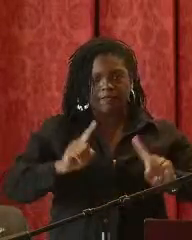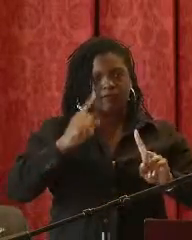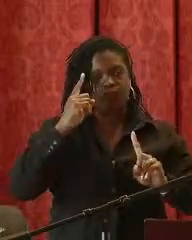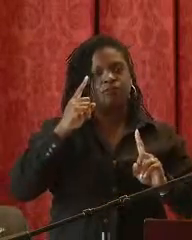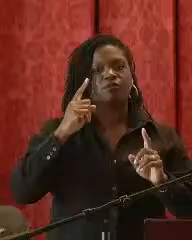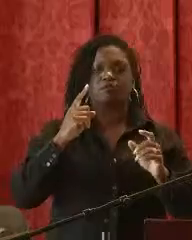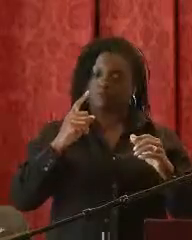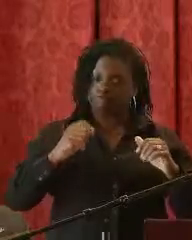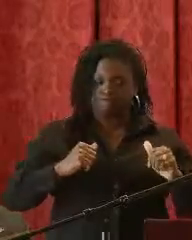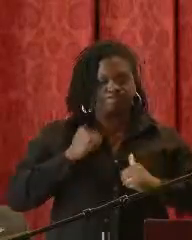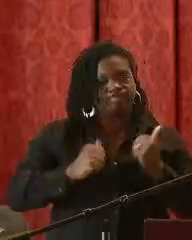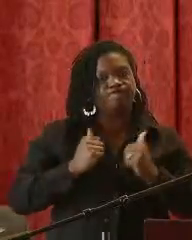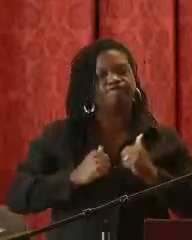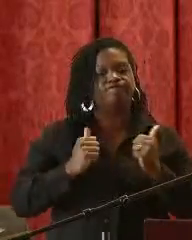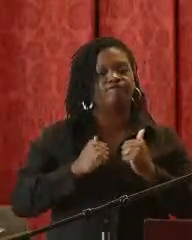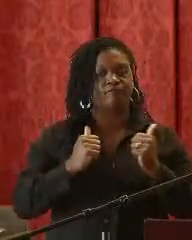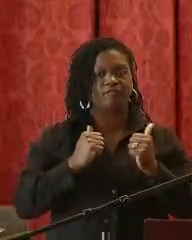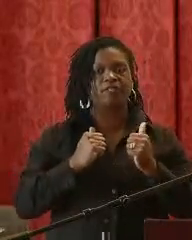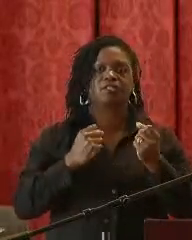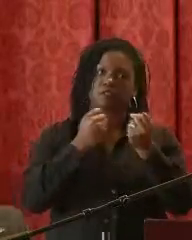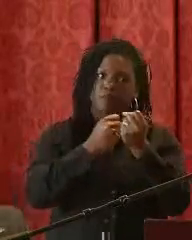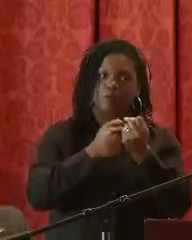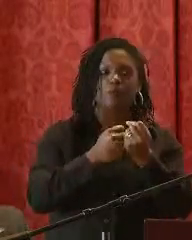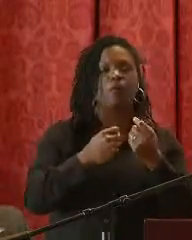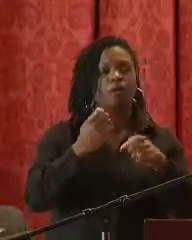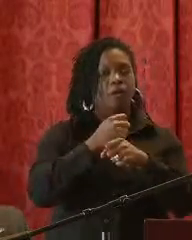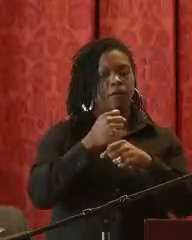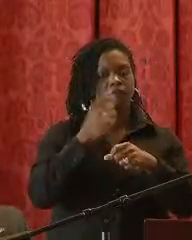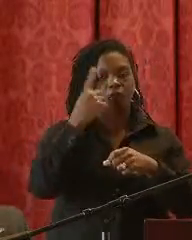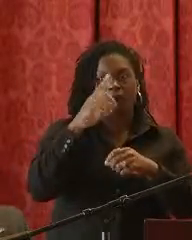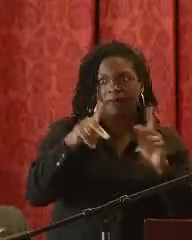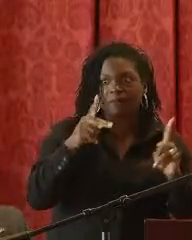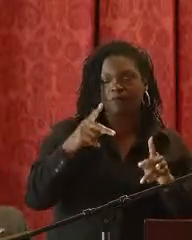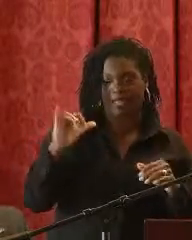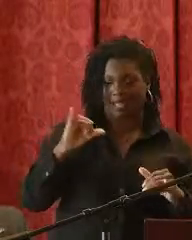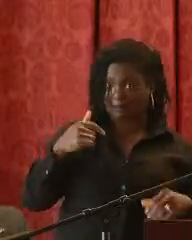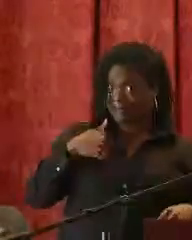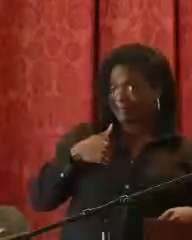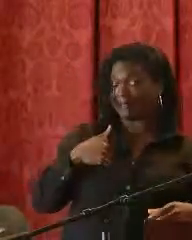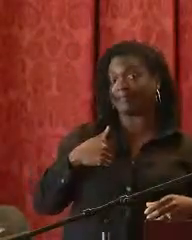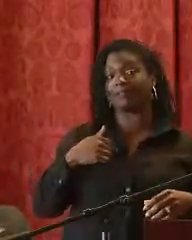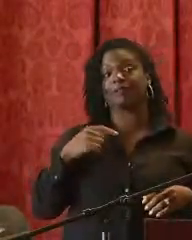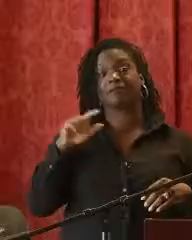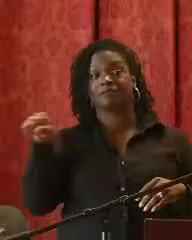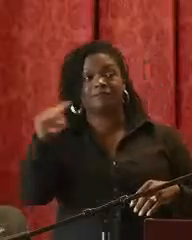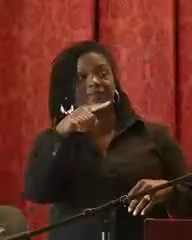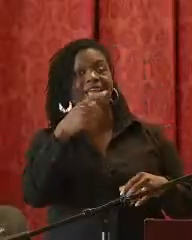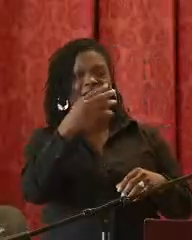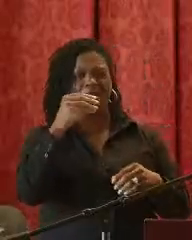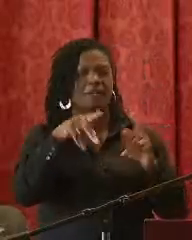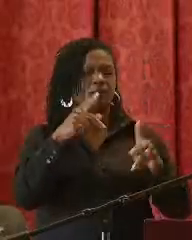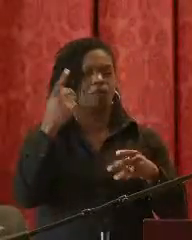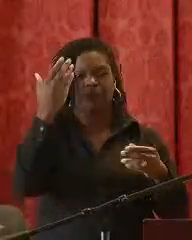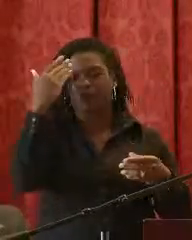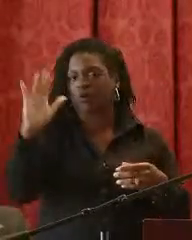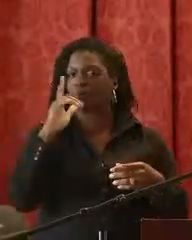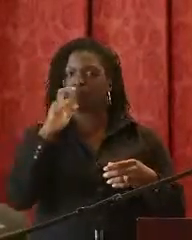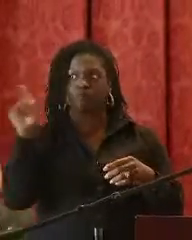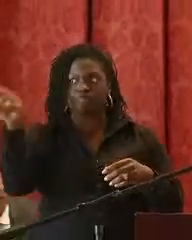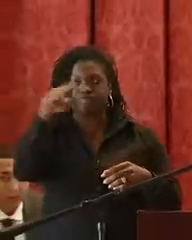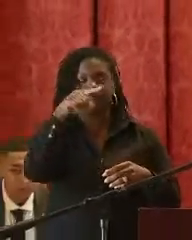need to be for people like me, like you, and like the people we don't know in this state. Thank